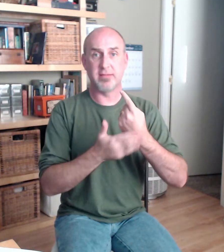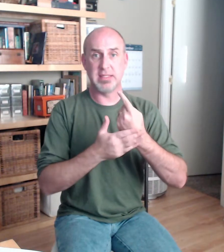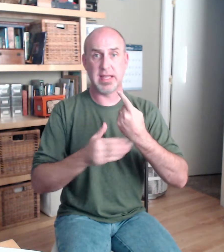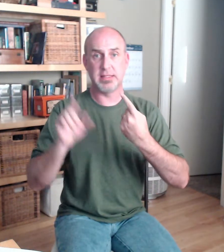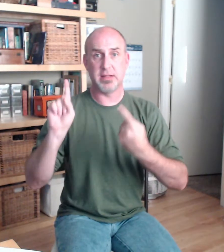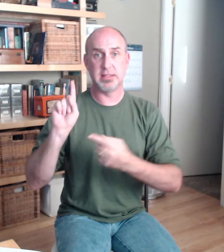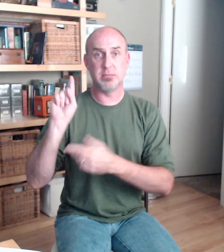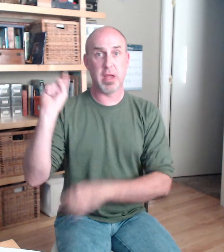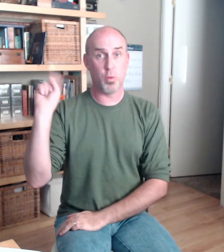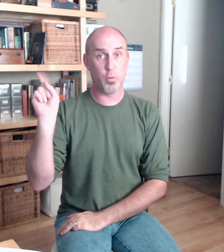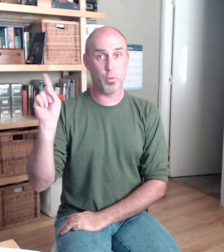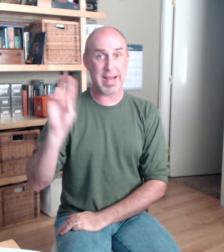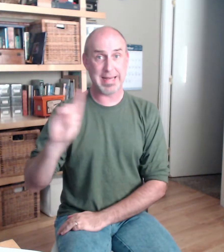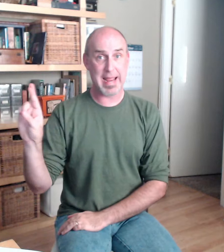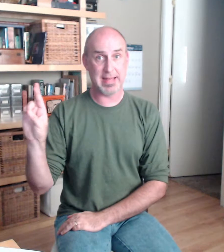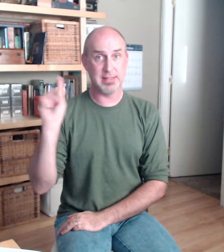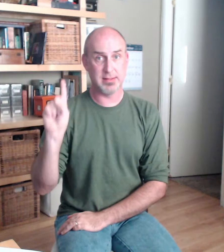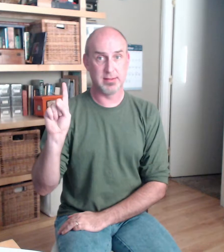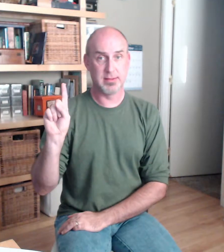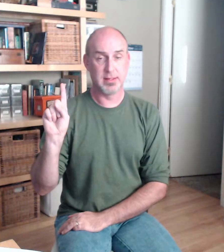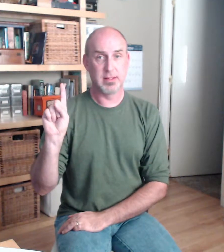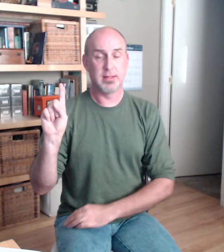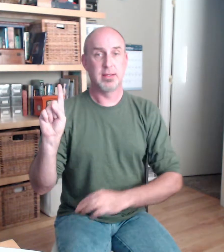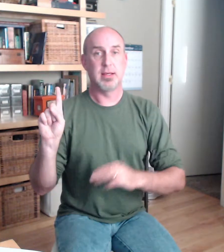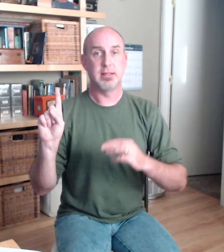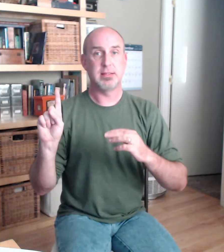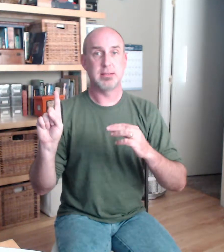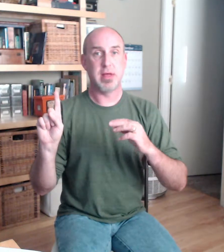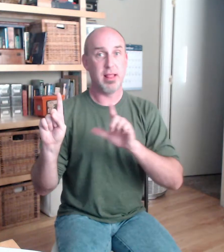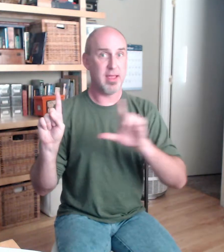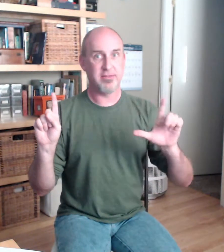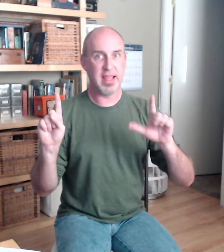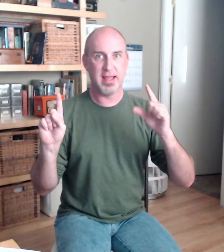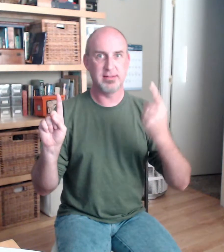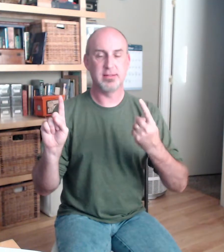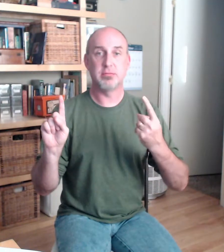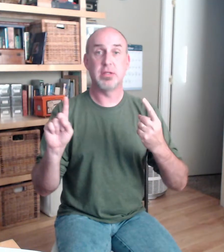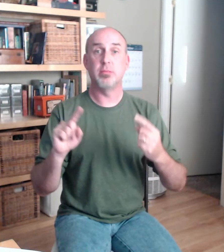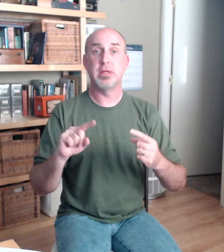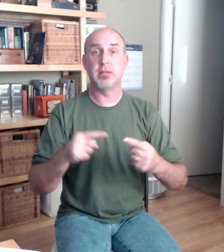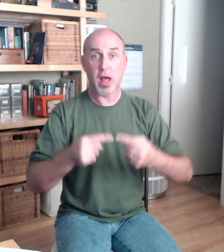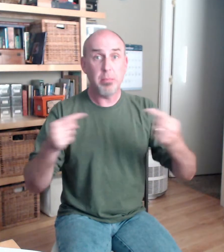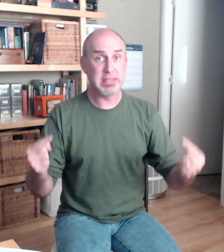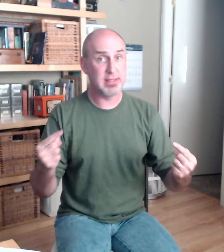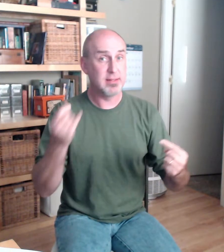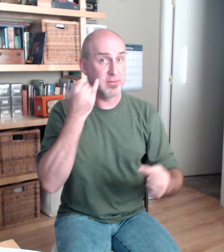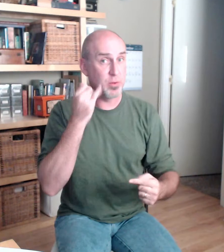this hand is out. This is my right hand and this is my left hand, but it'll be the opposite if you are